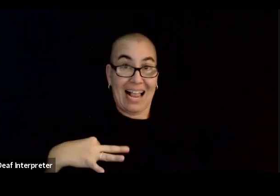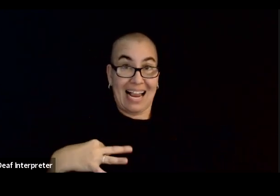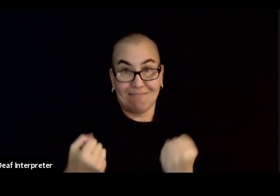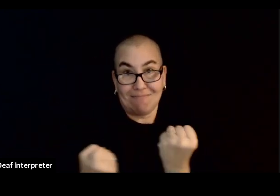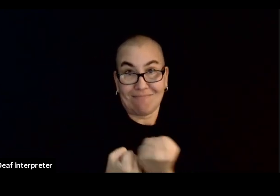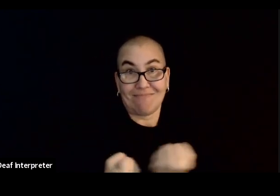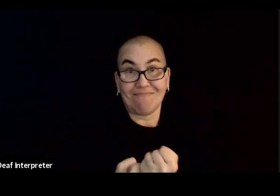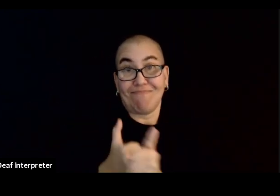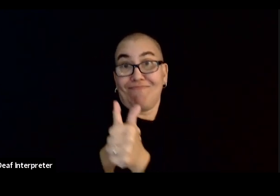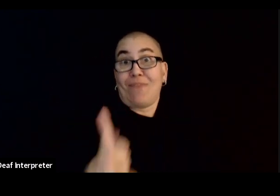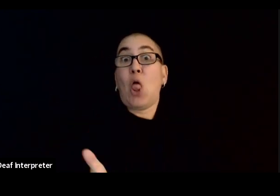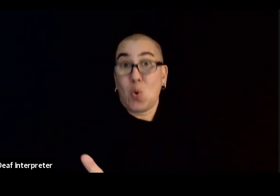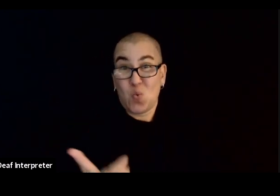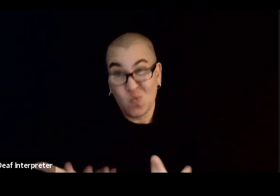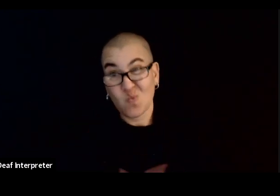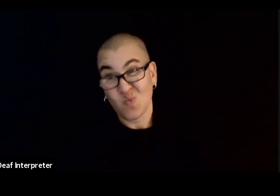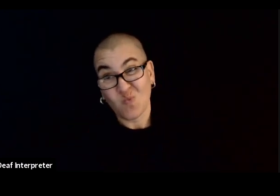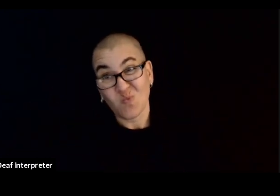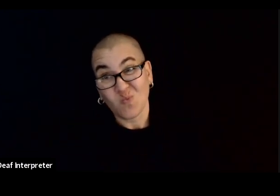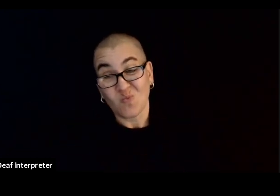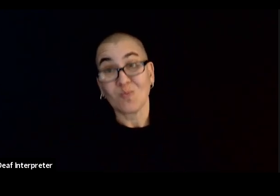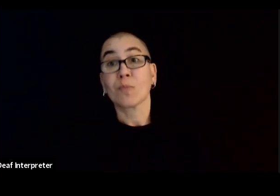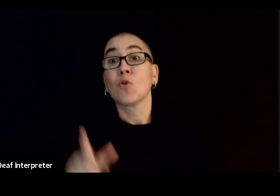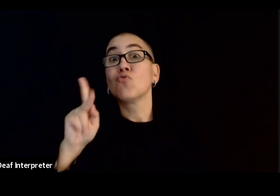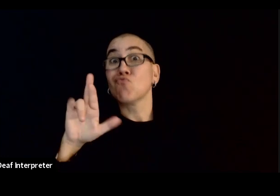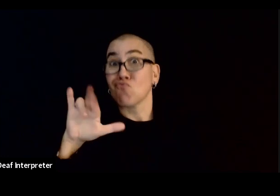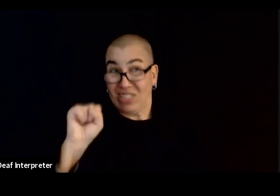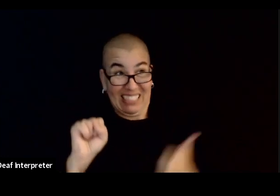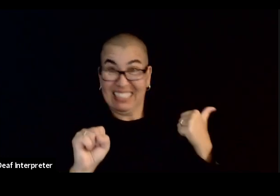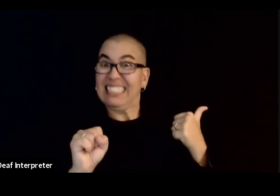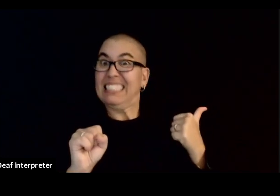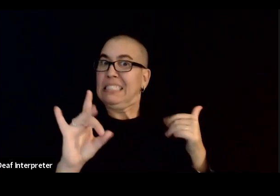multiple times, and I just think it bears repeating,